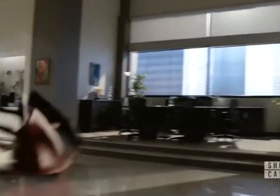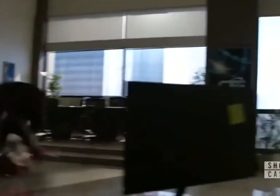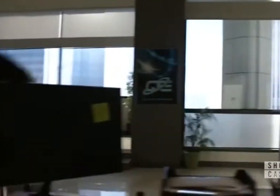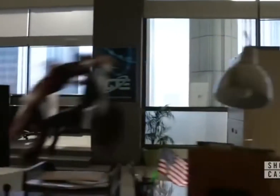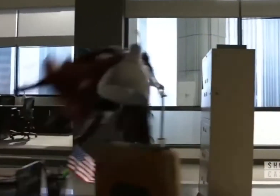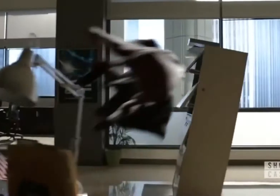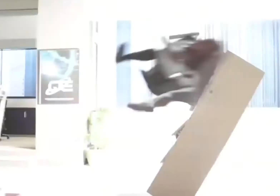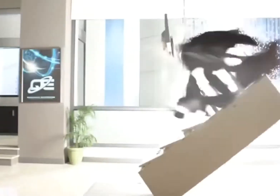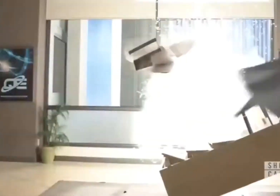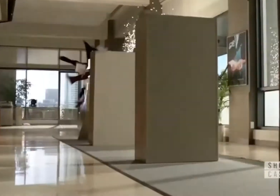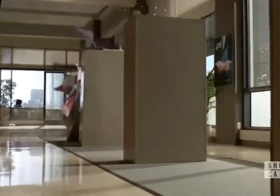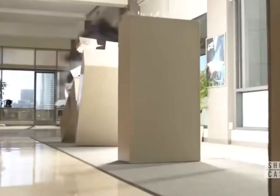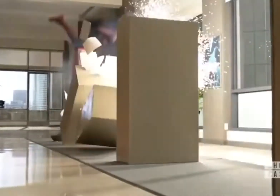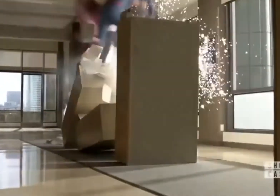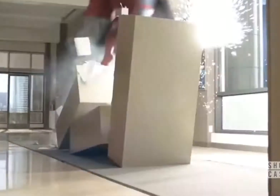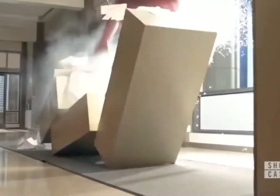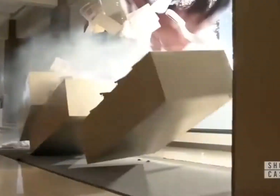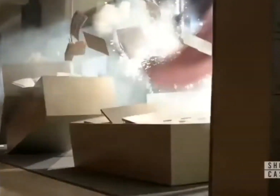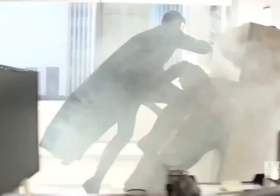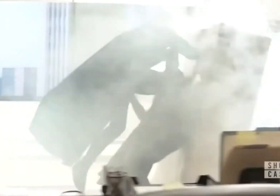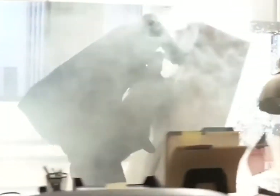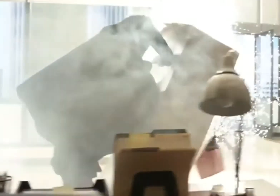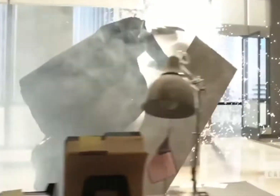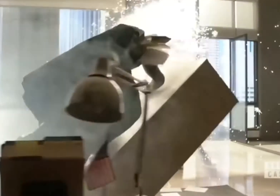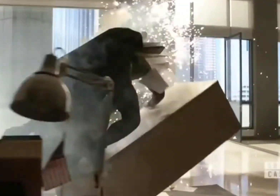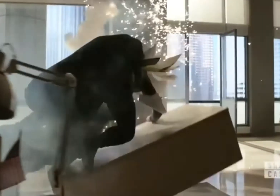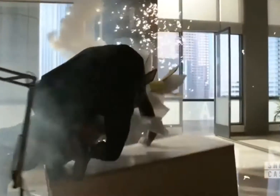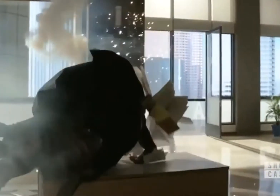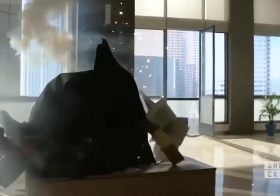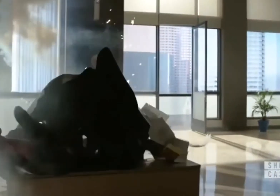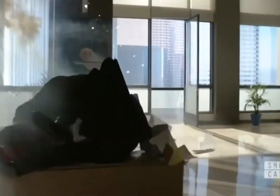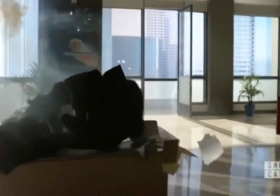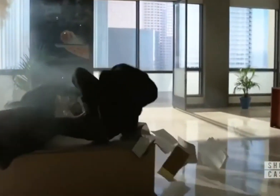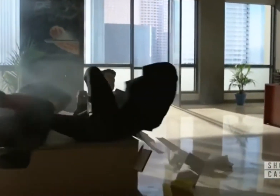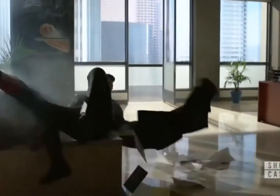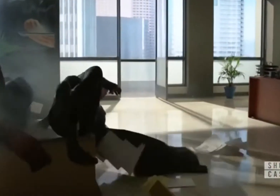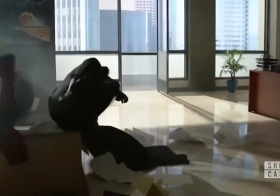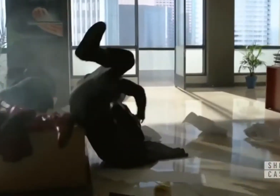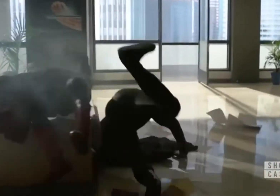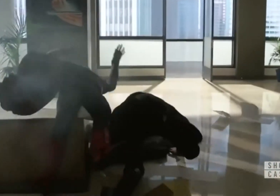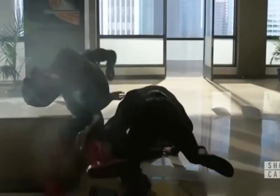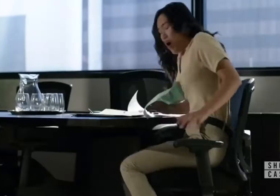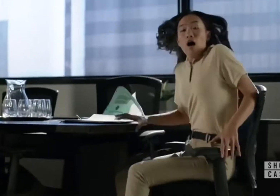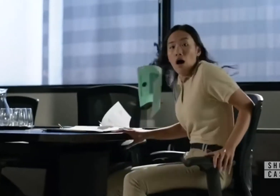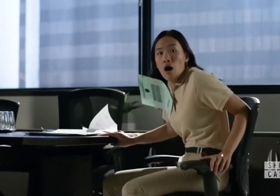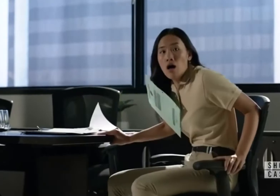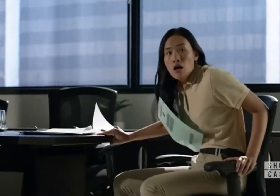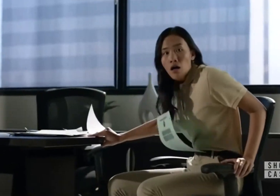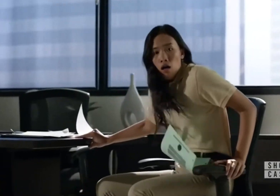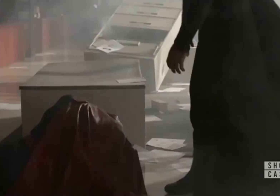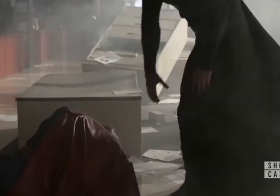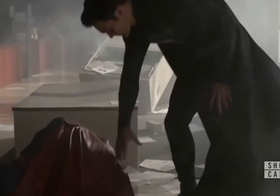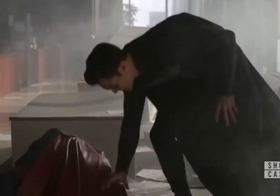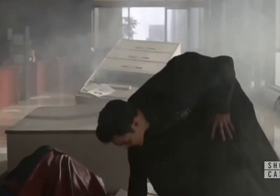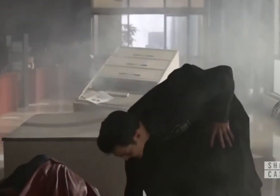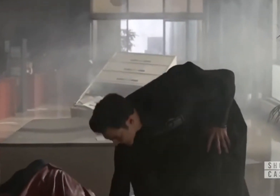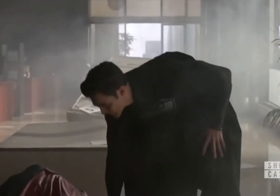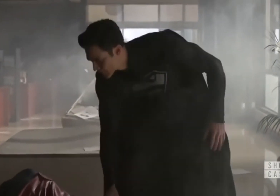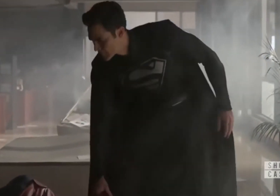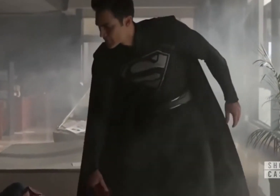end of Supergirl Season 2. A lot of people think that Superman was made into a joke, that they made Superman into a